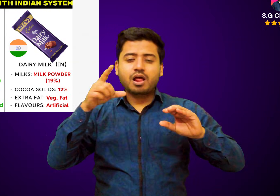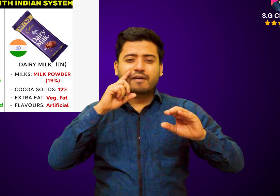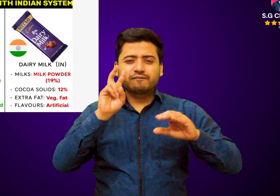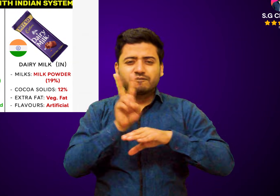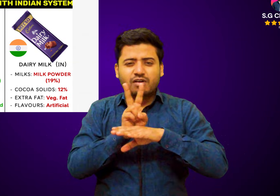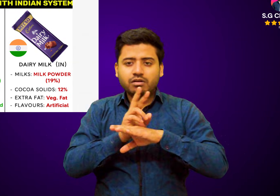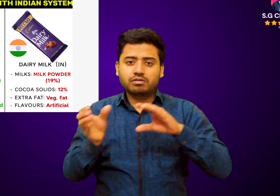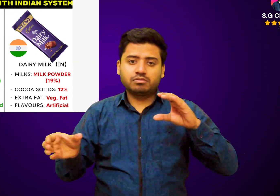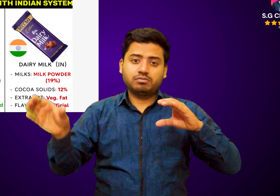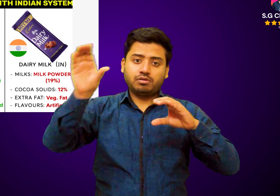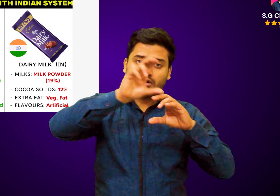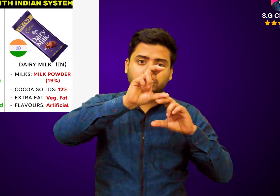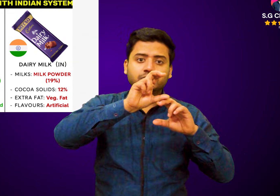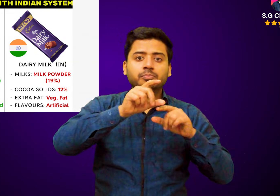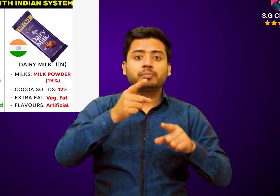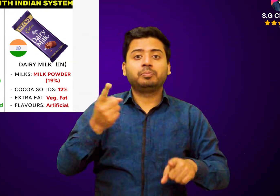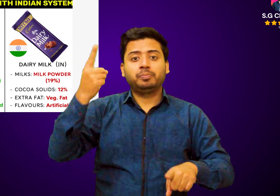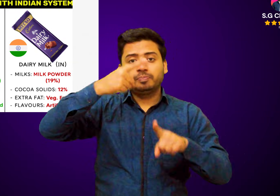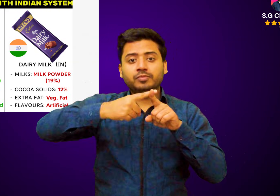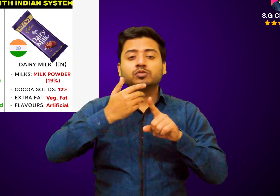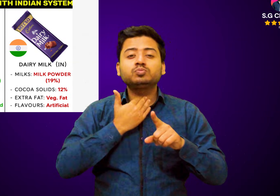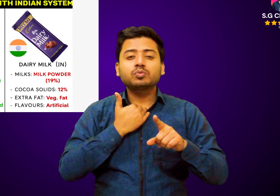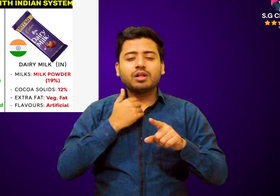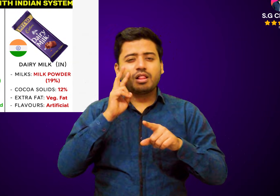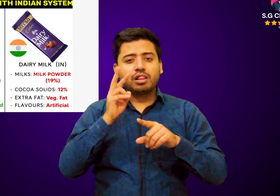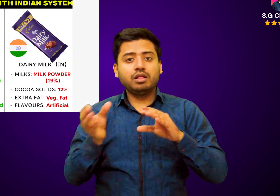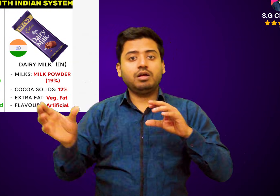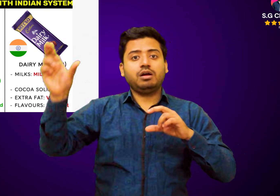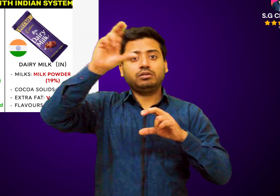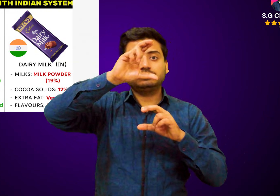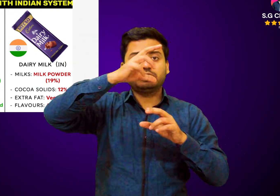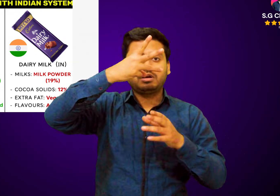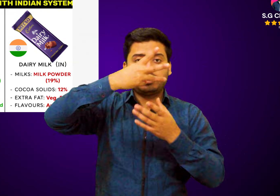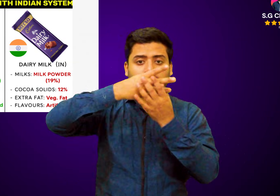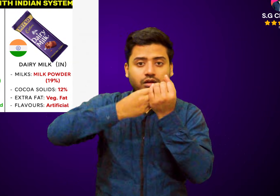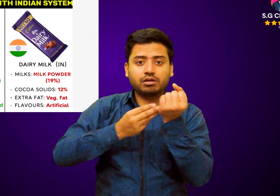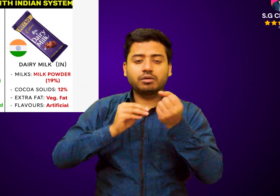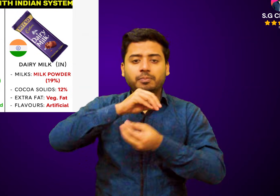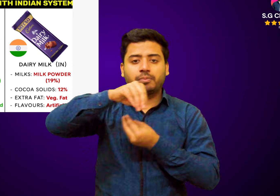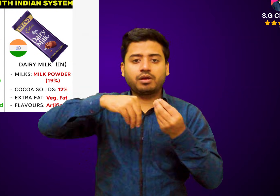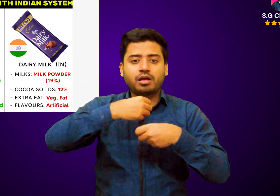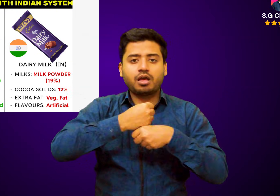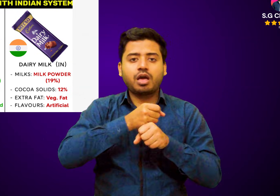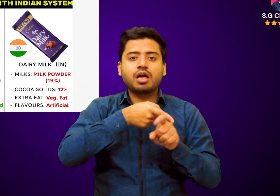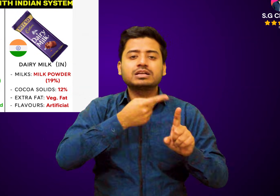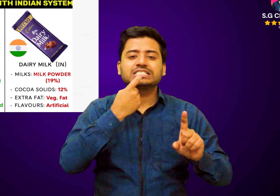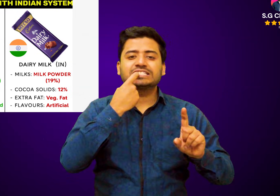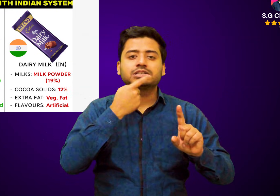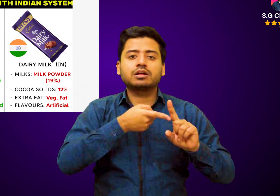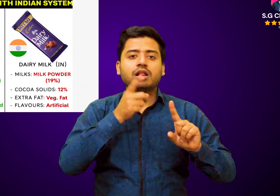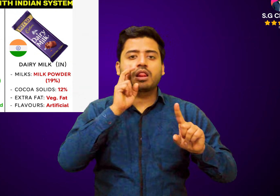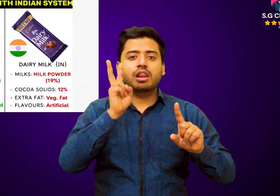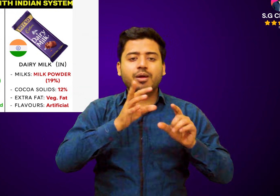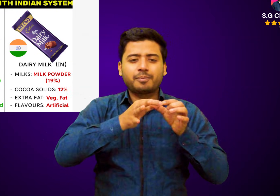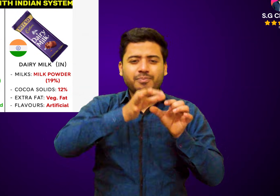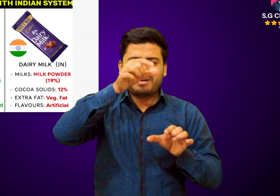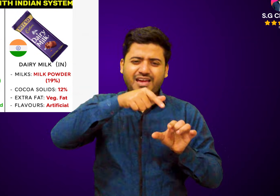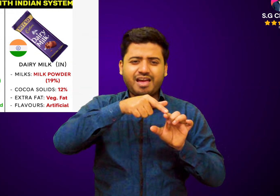healthier, high-cocoa alternatives or try DIY versions, here are some key considerations. Better alternatives. If you are looking for brands with